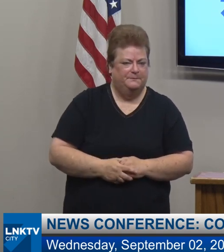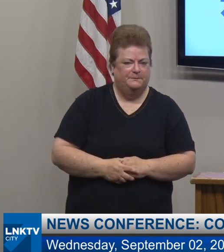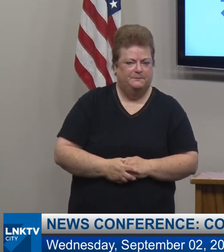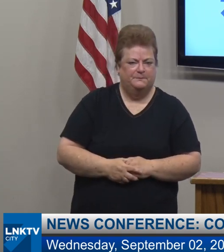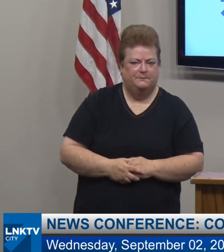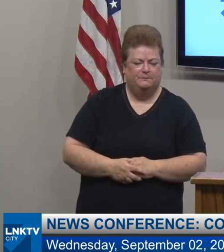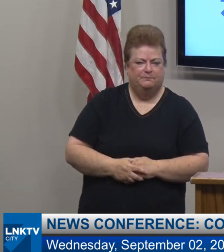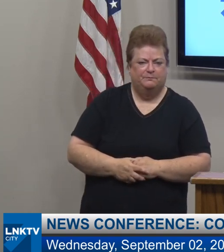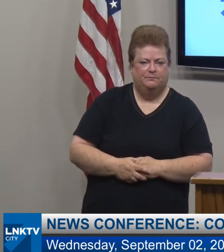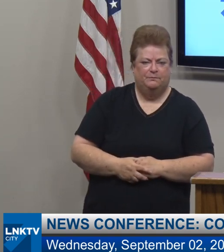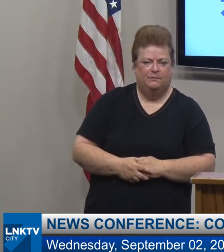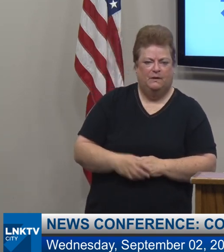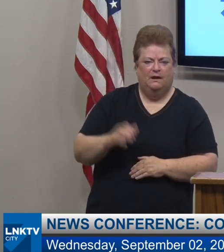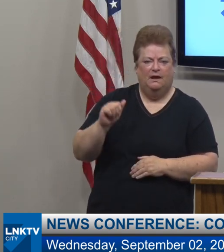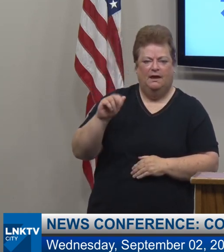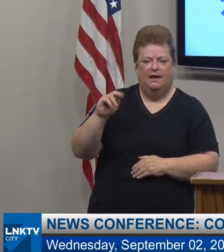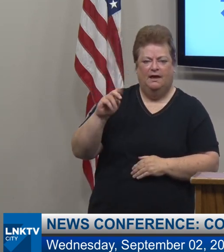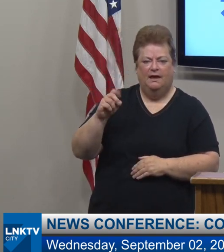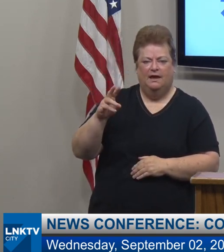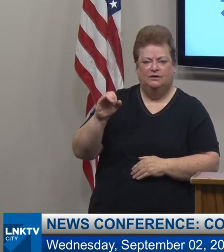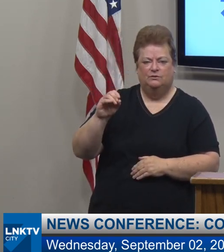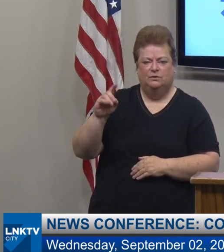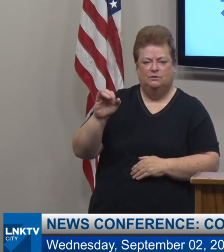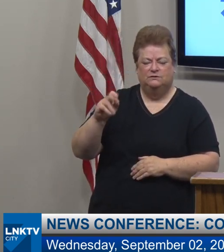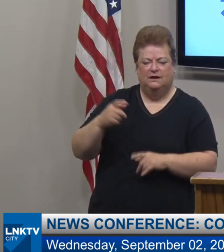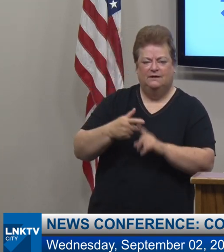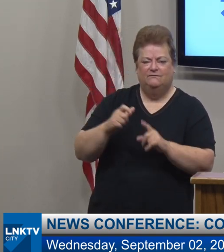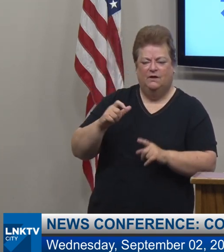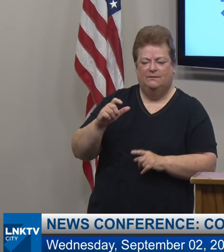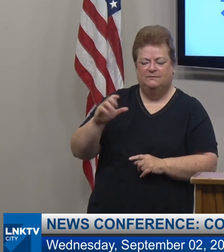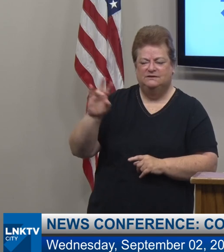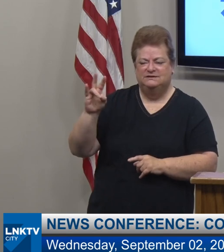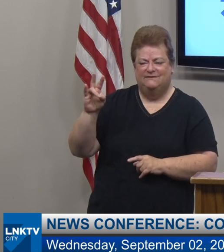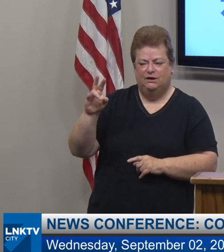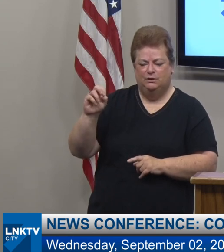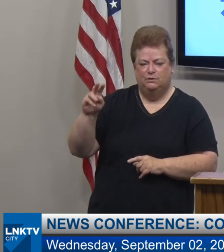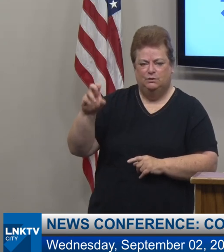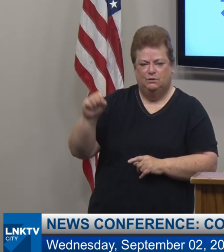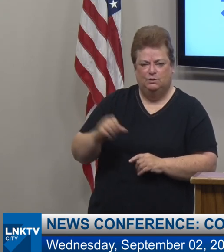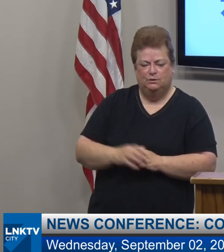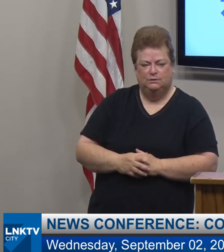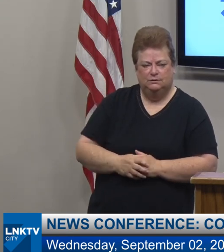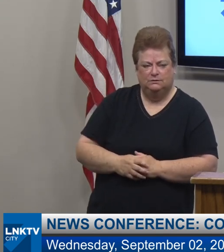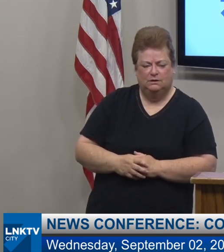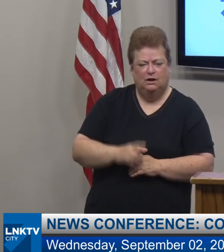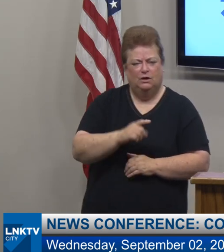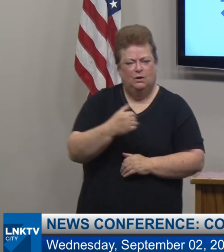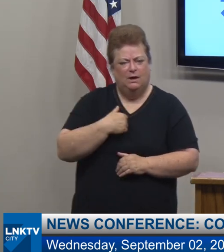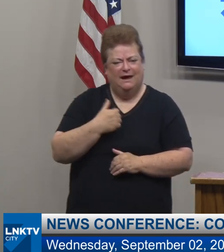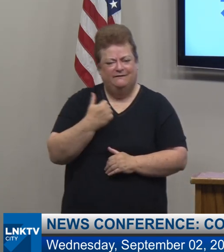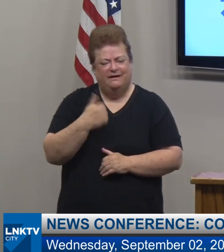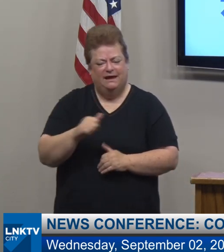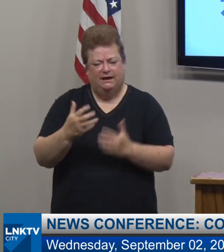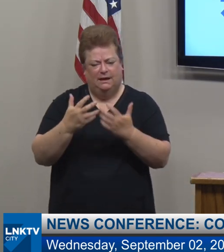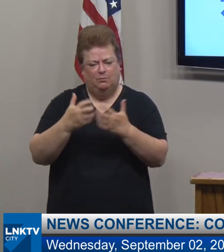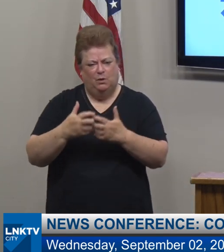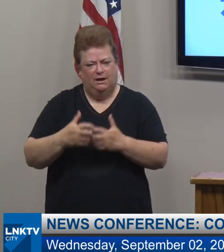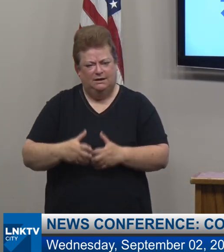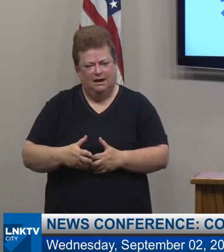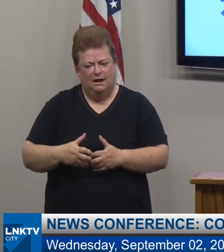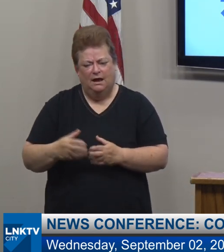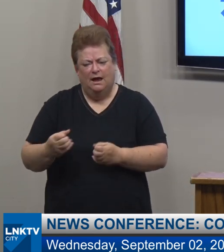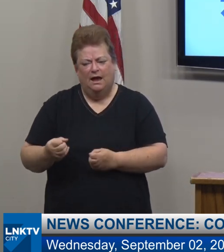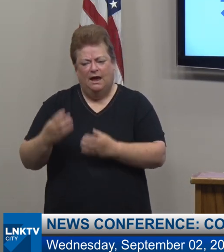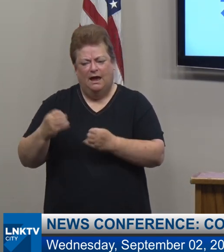Director Lopez, this is Andrew Ozaki from Channel 7 News. I was wondering, do you have any breakdown on how many students